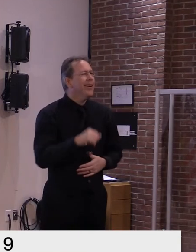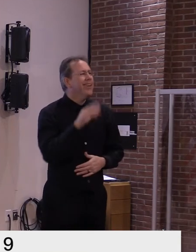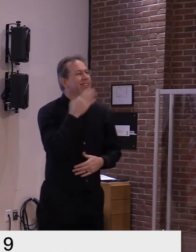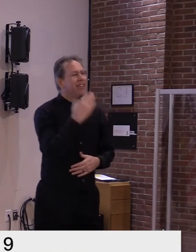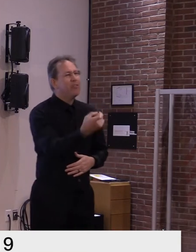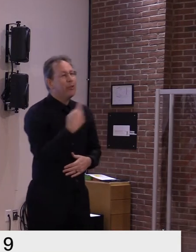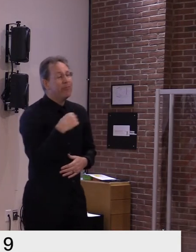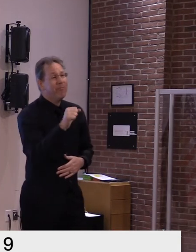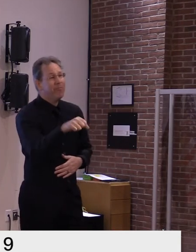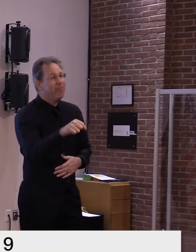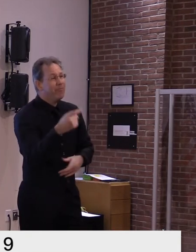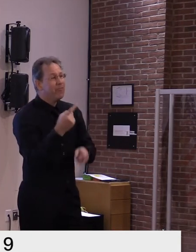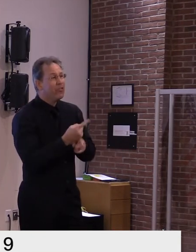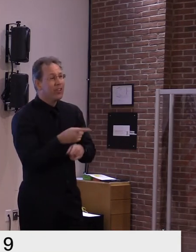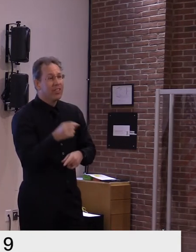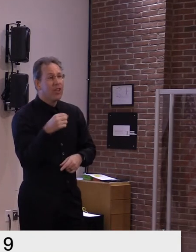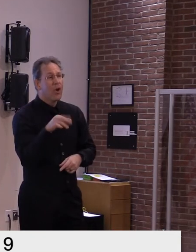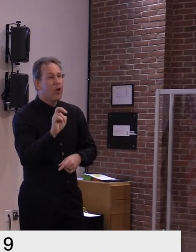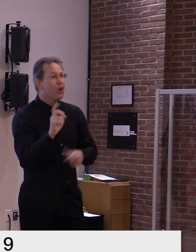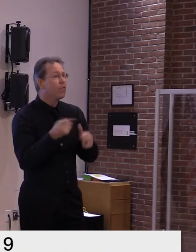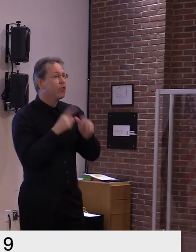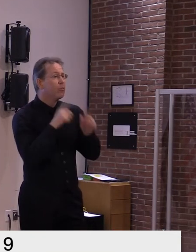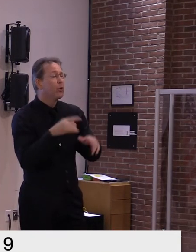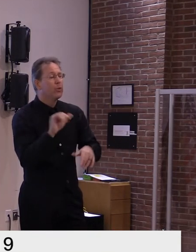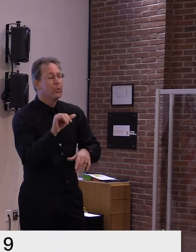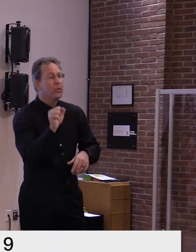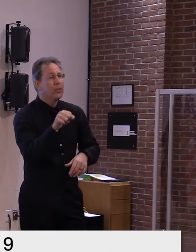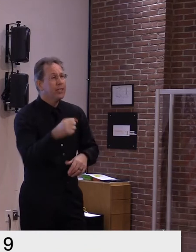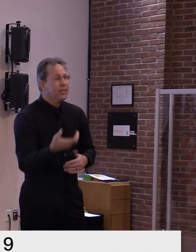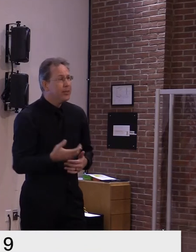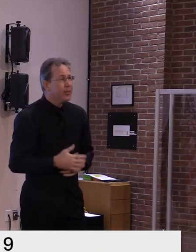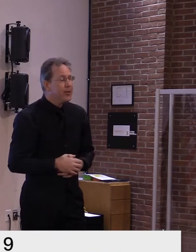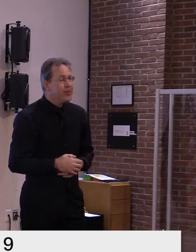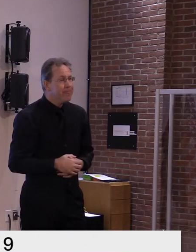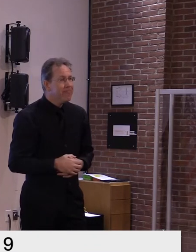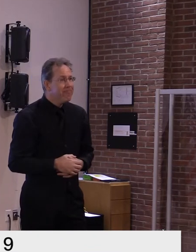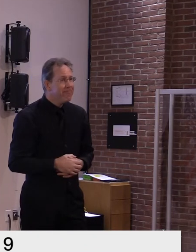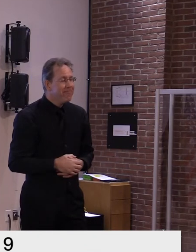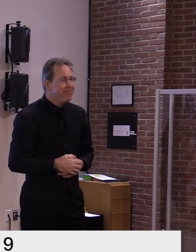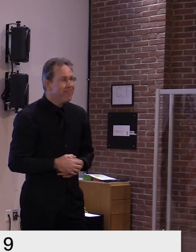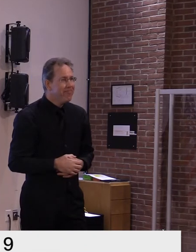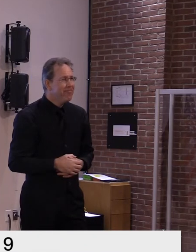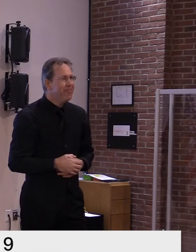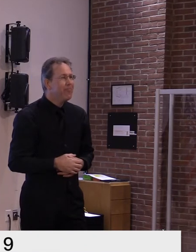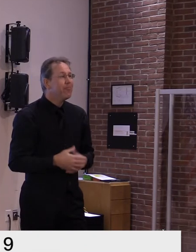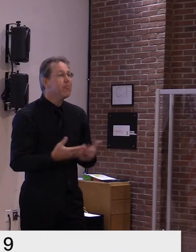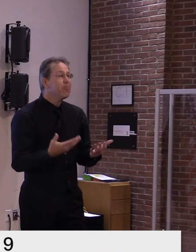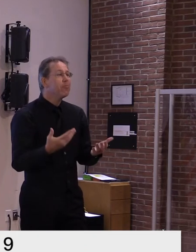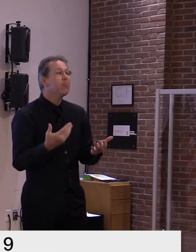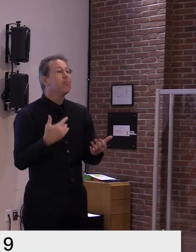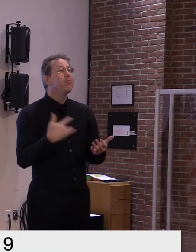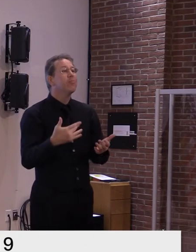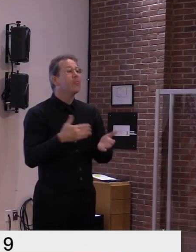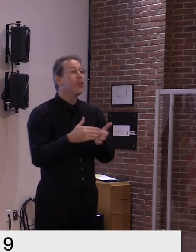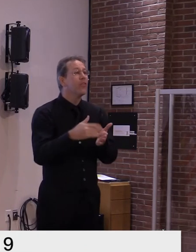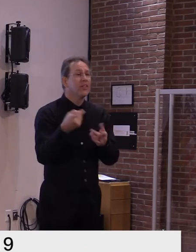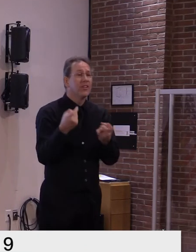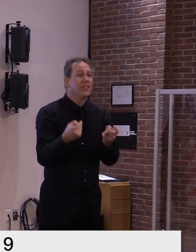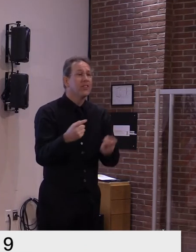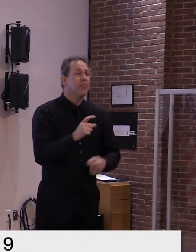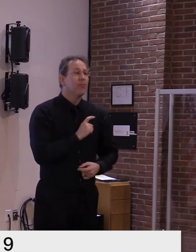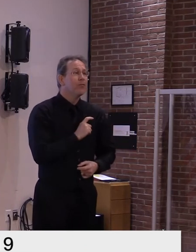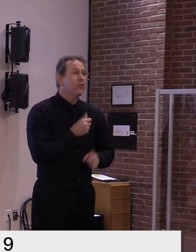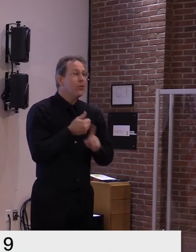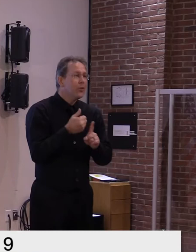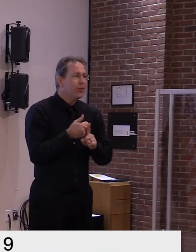of the cases, you will find that they are, in fact, EMT or EMS qualified